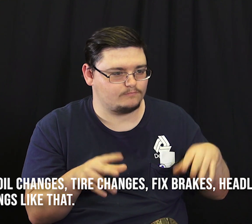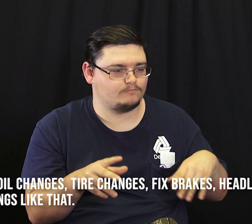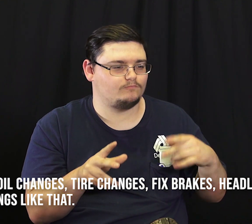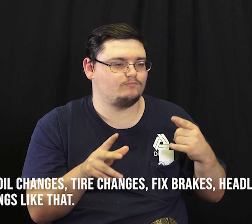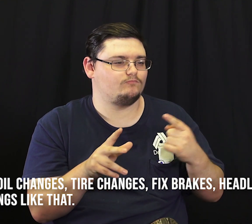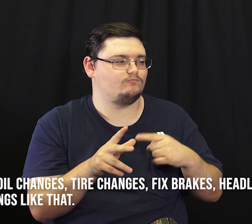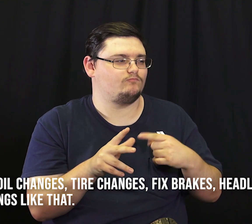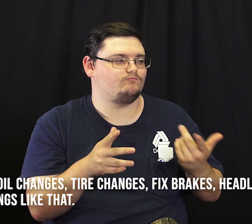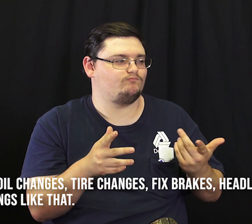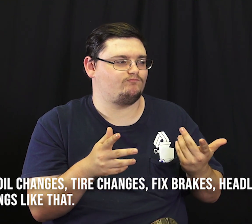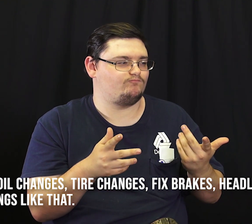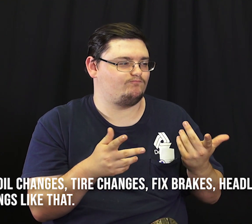headlights,